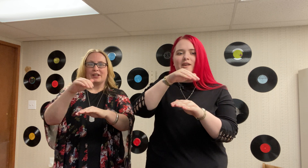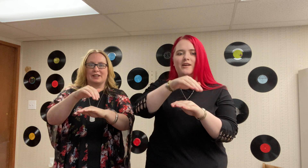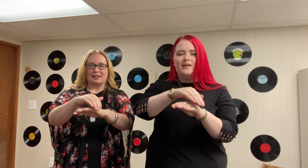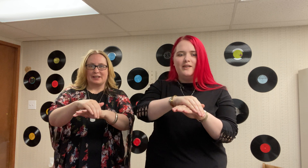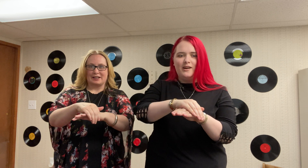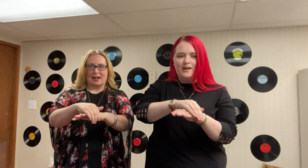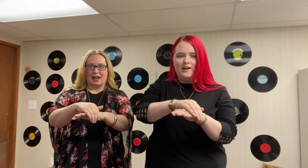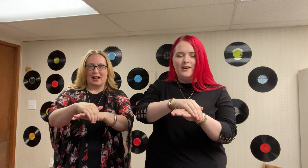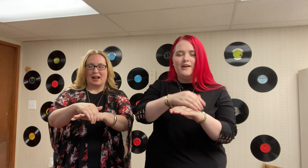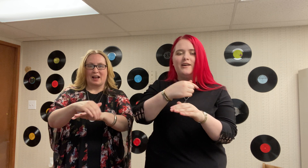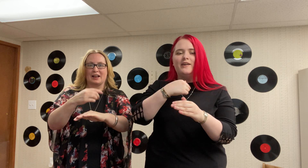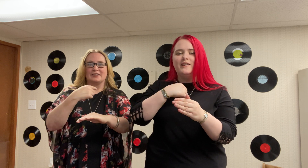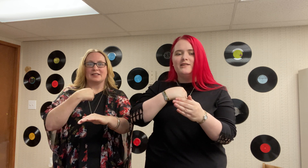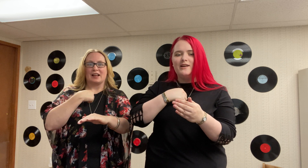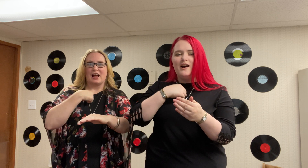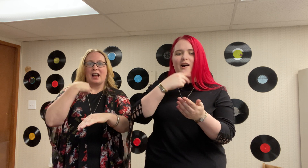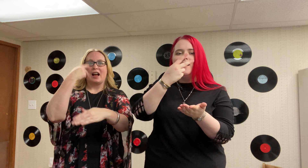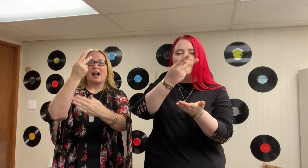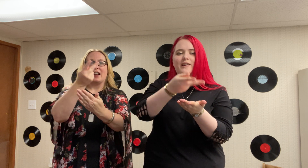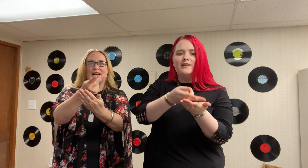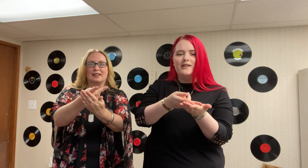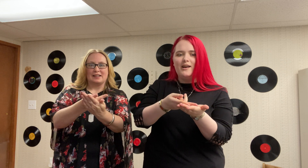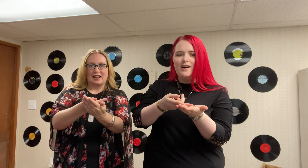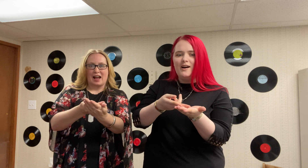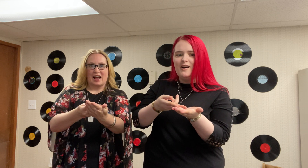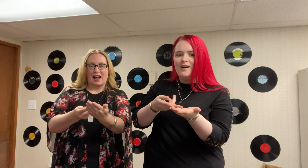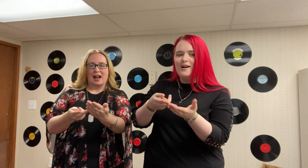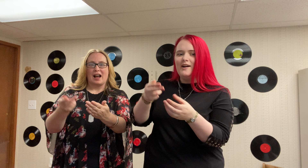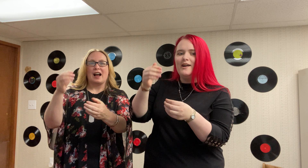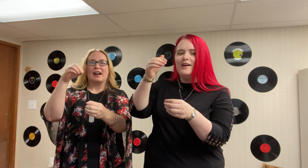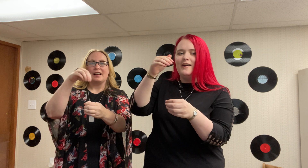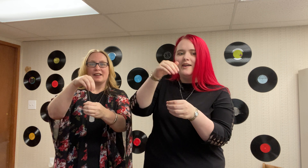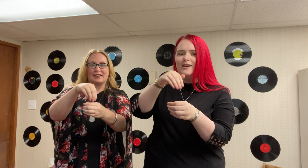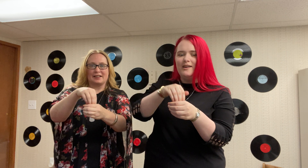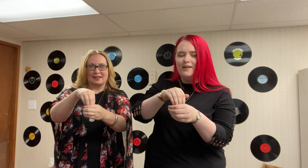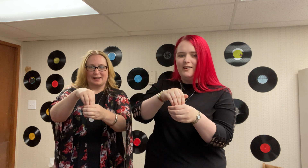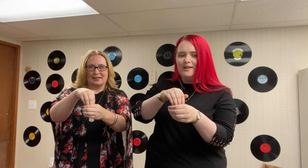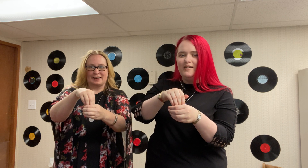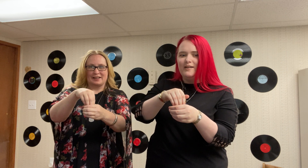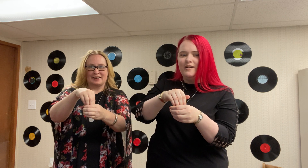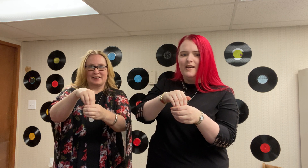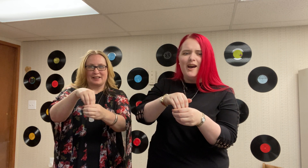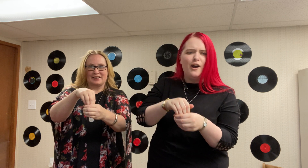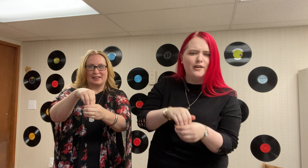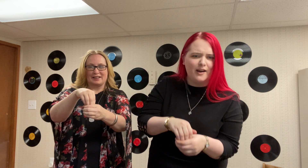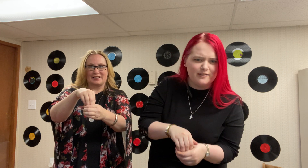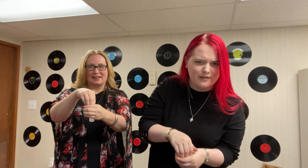Every night I lie in. How you guys doing?